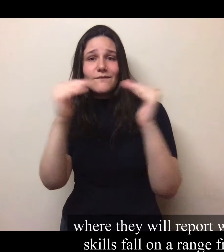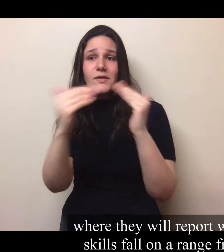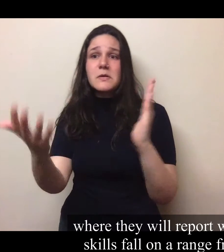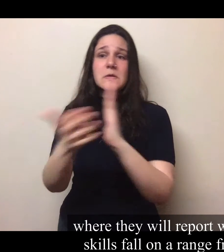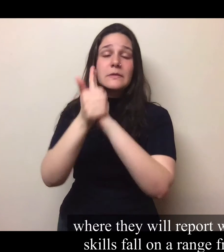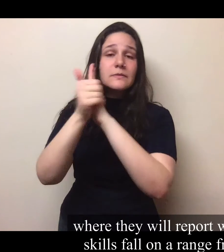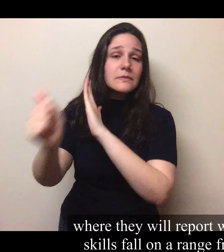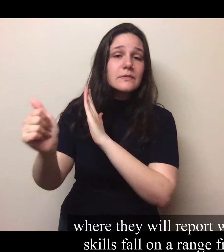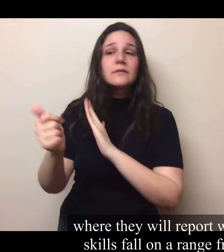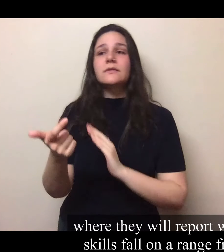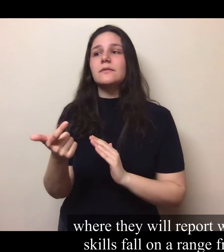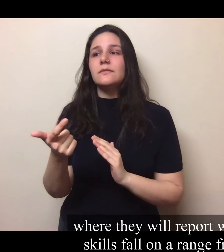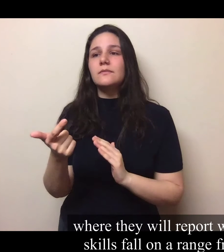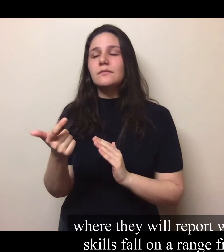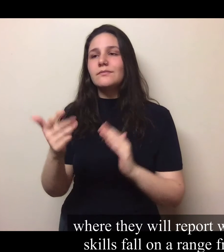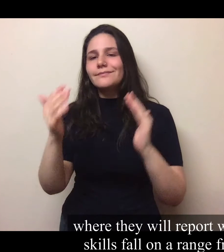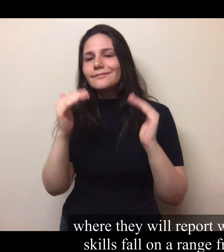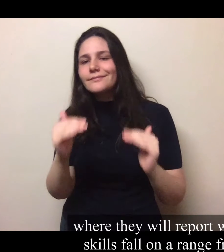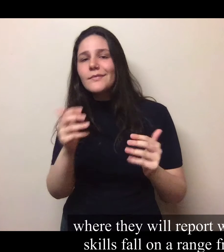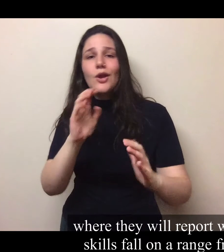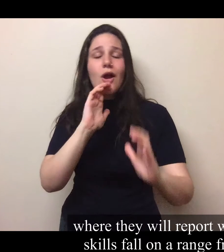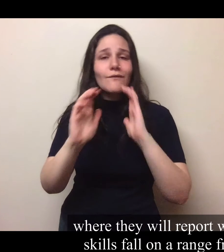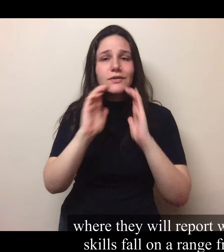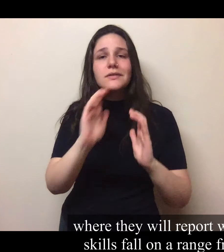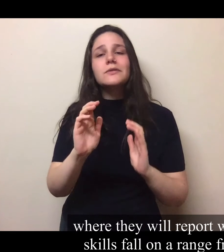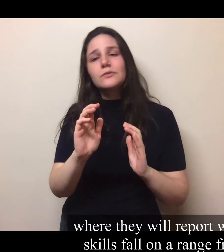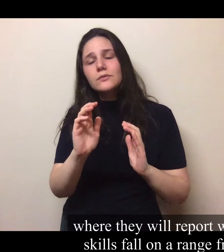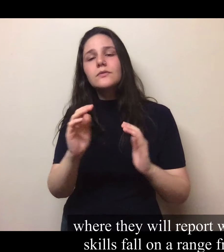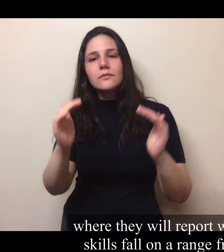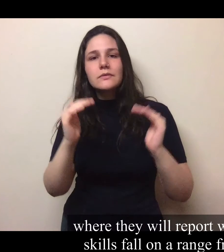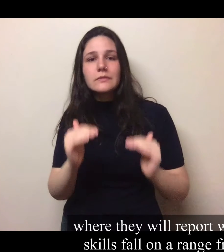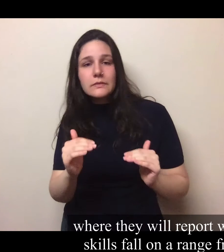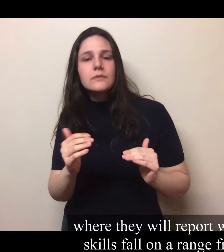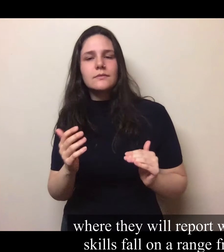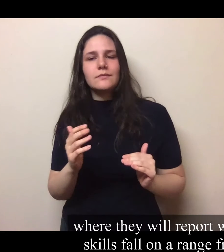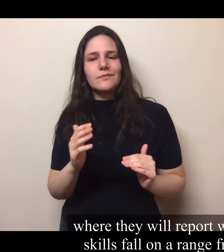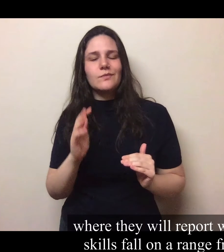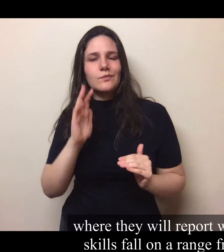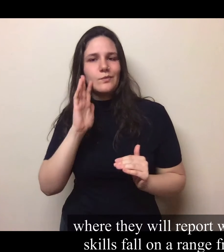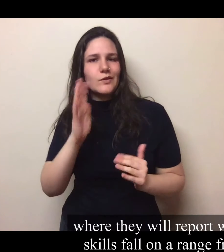fall on a range from fluent to beginner.